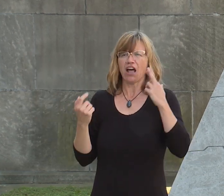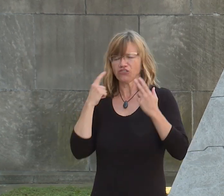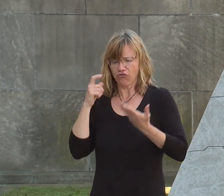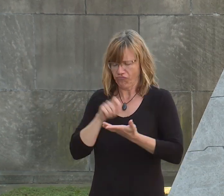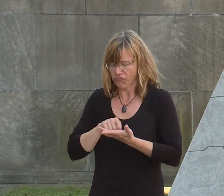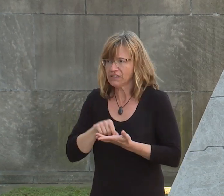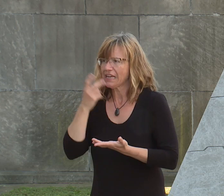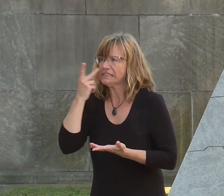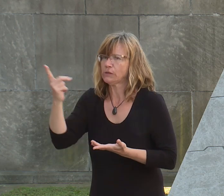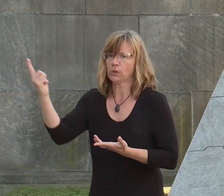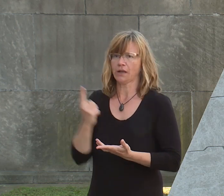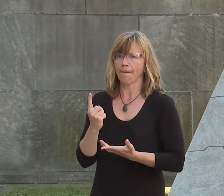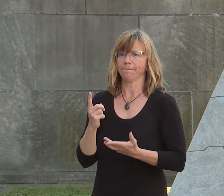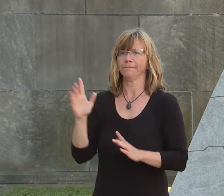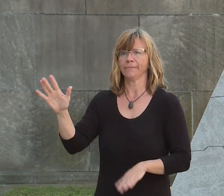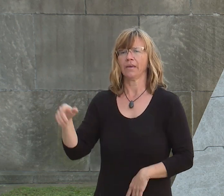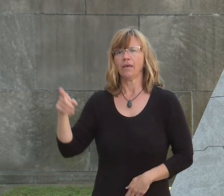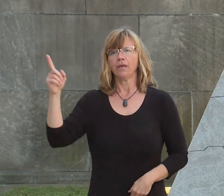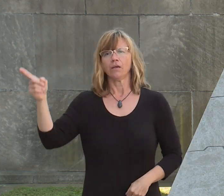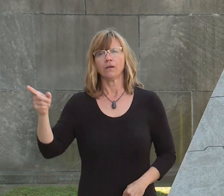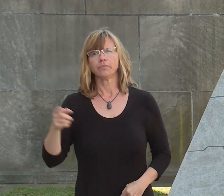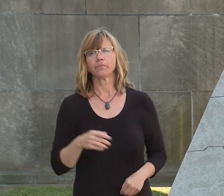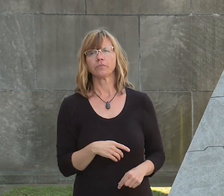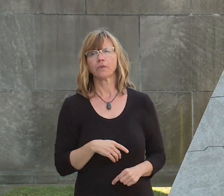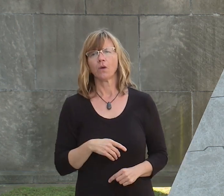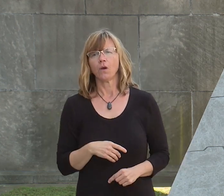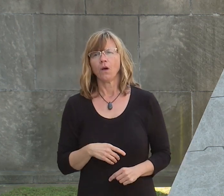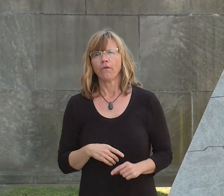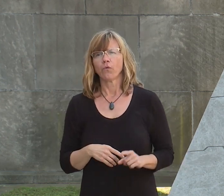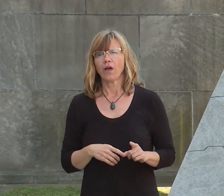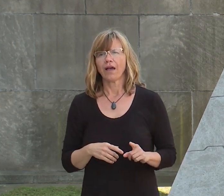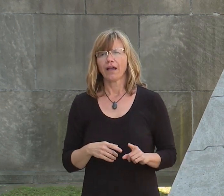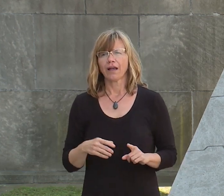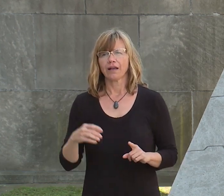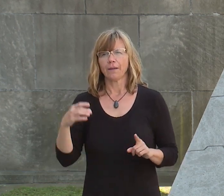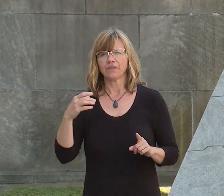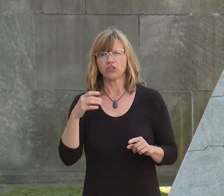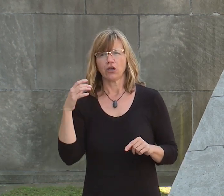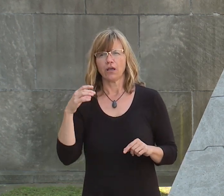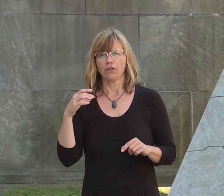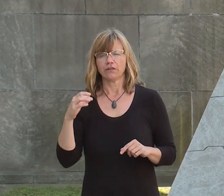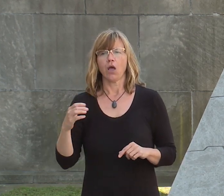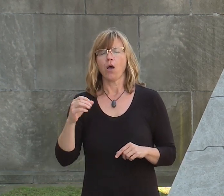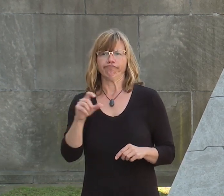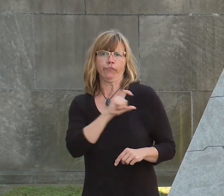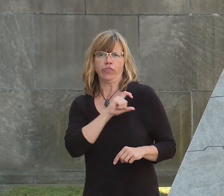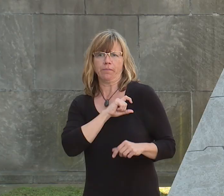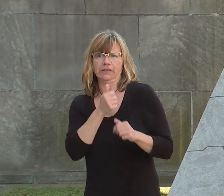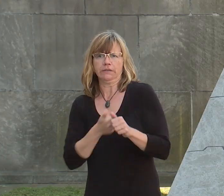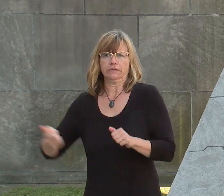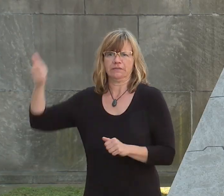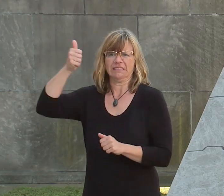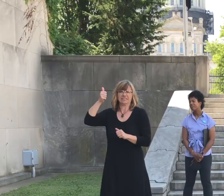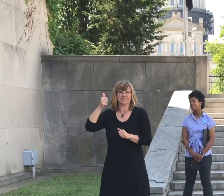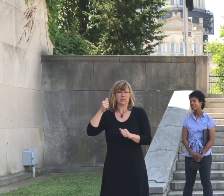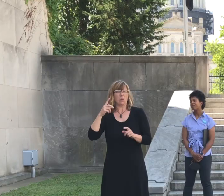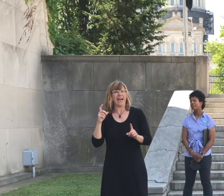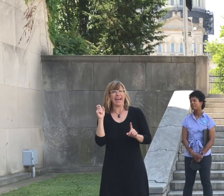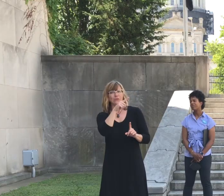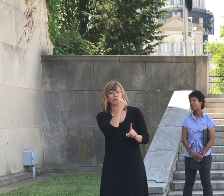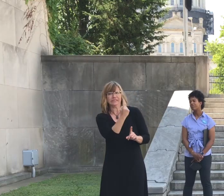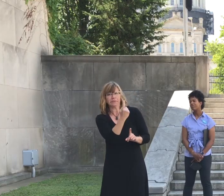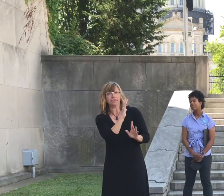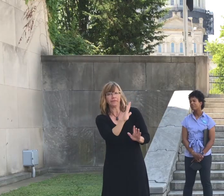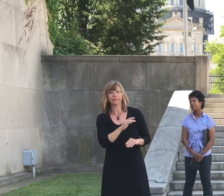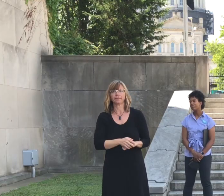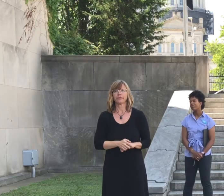but I didn't know. A quick question for Commissioner Harrison, actually. I don't want him to feel left out. this is regarding the improvements to the Internal Affairs